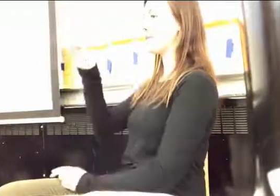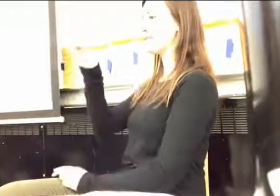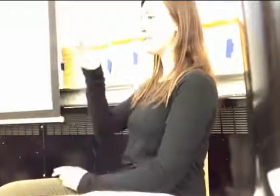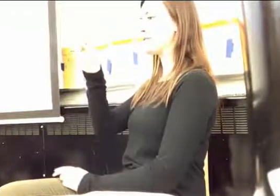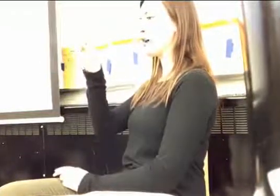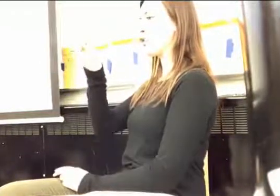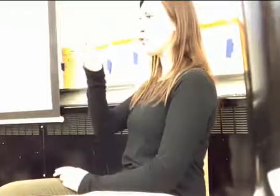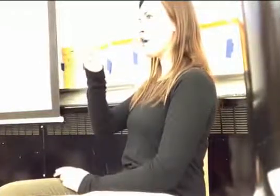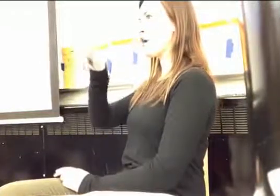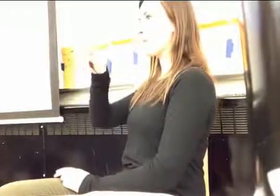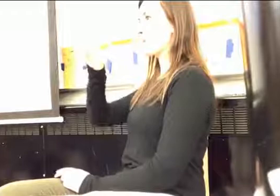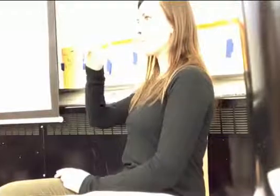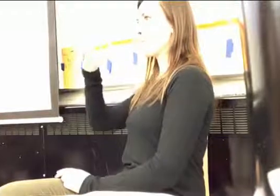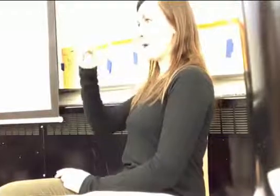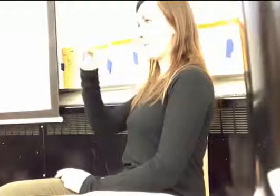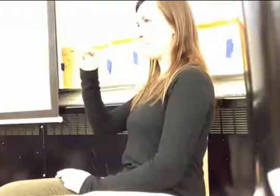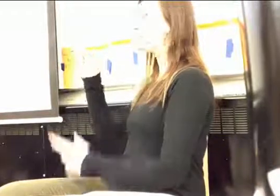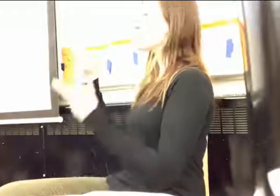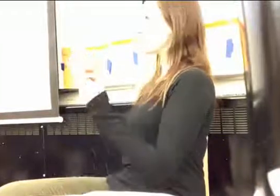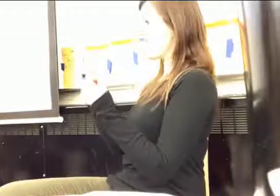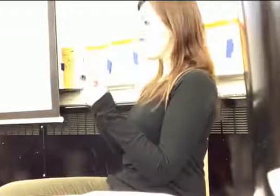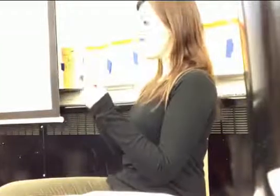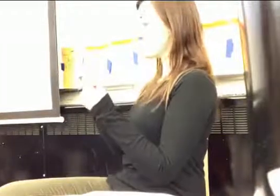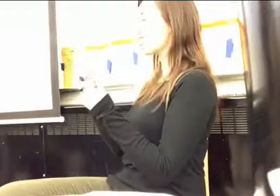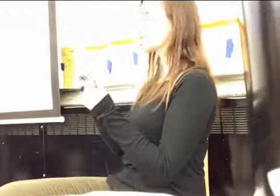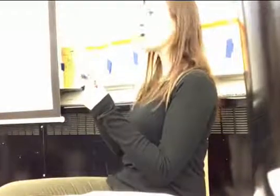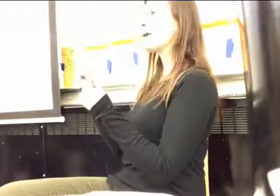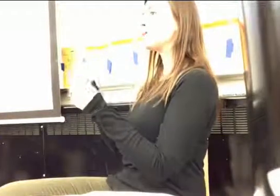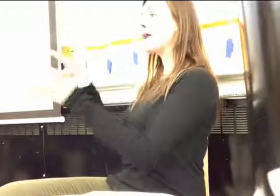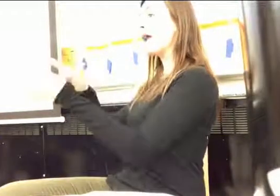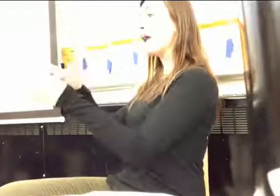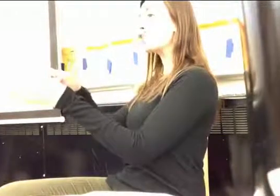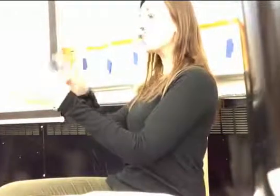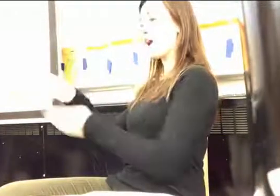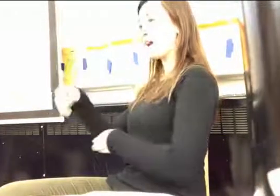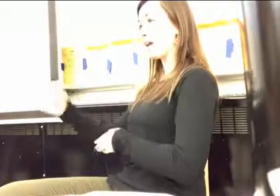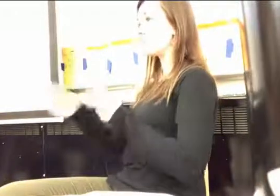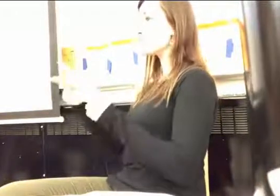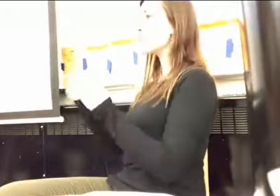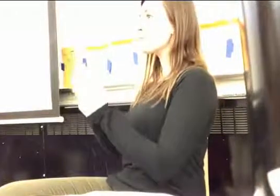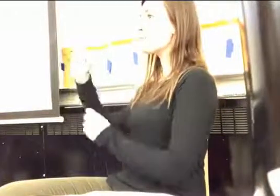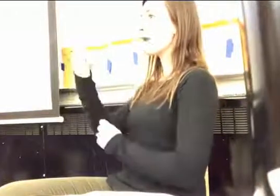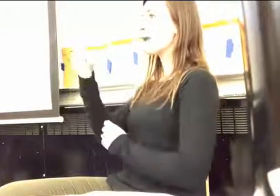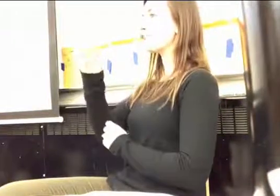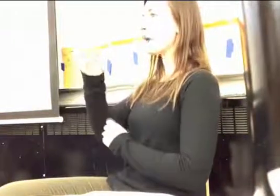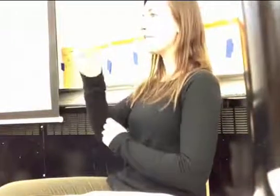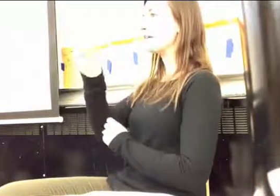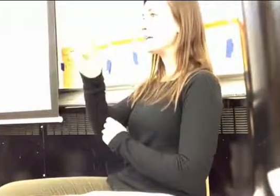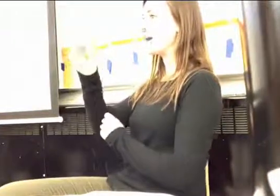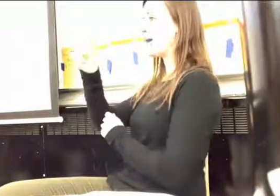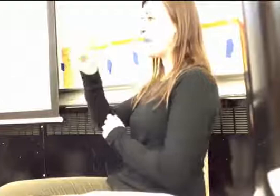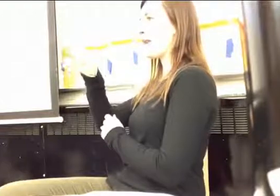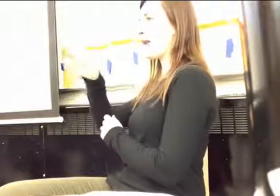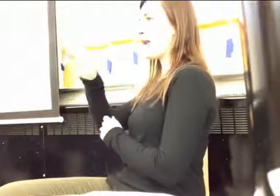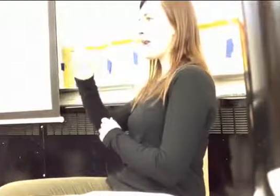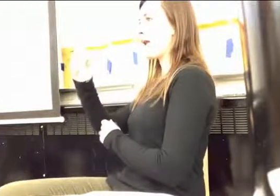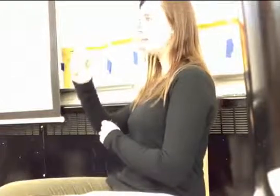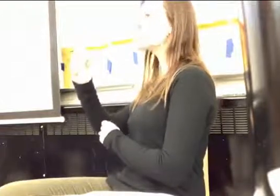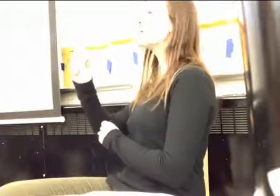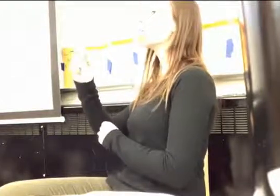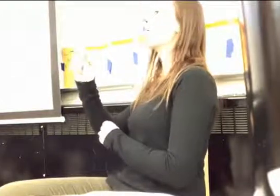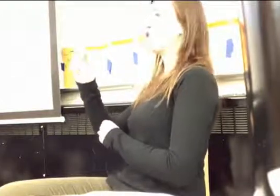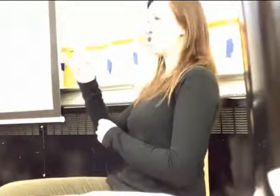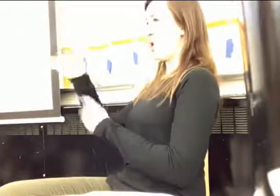And basically what happens with Daraprim is that Daraprim is a drug that is given to people with HIV and AIDS. It basically slows down